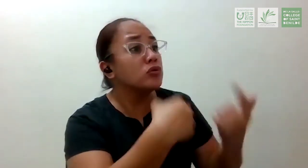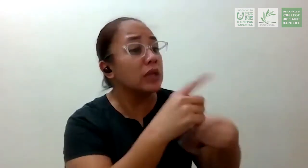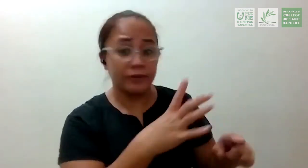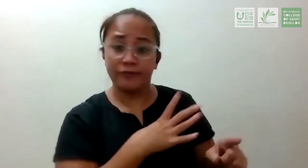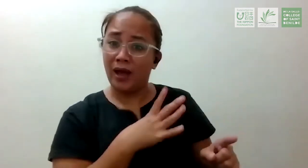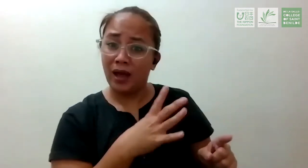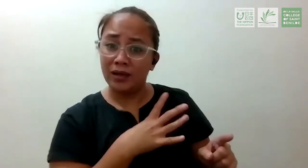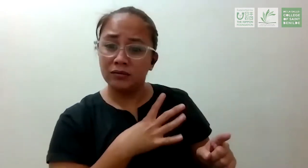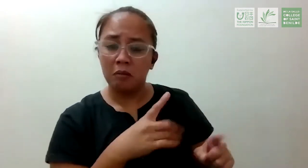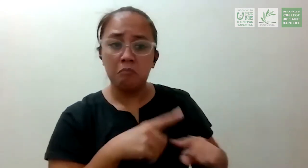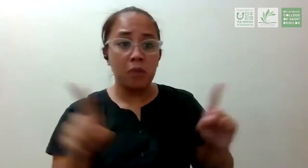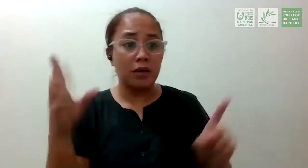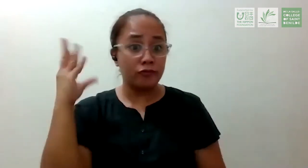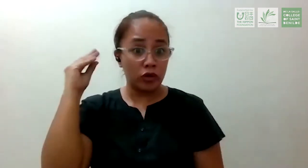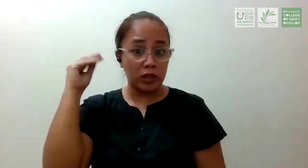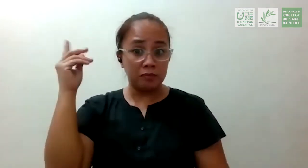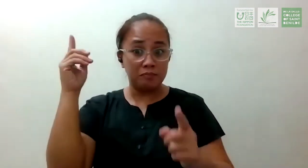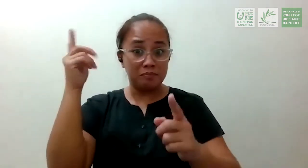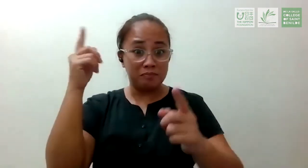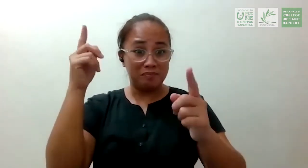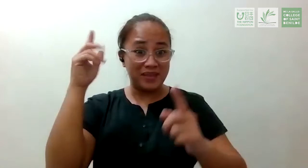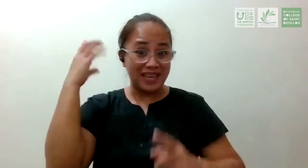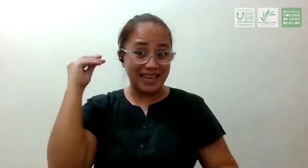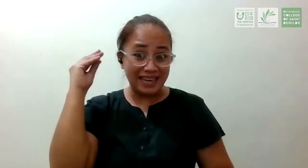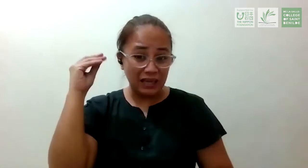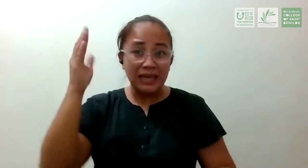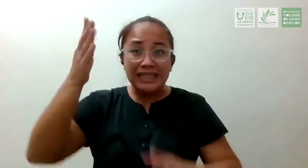But for hearing people who don't know sign language,